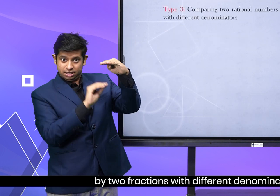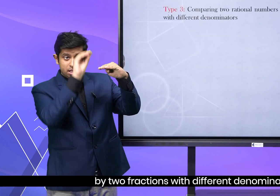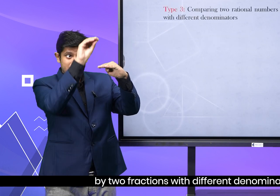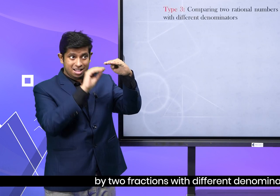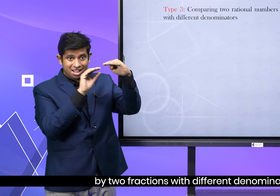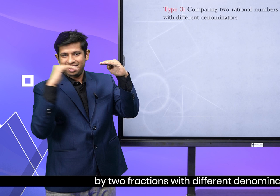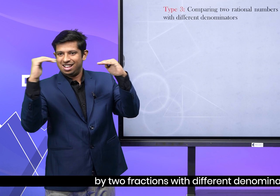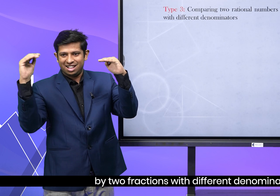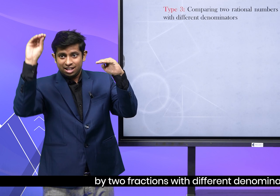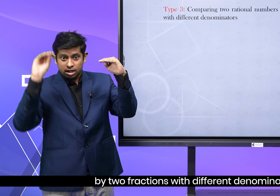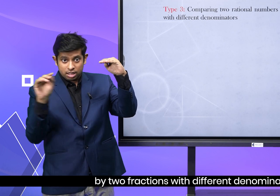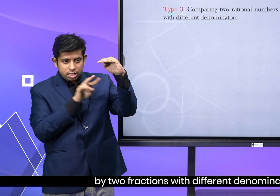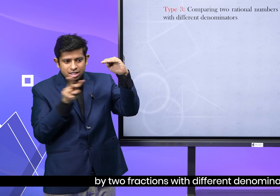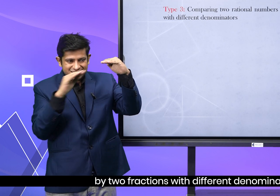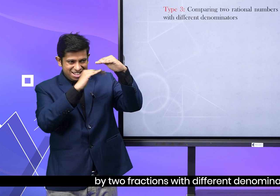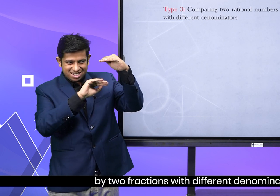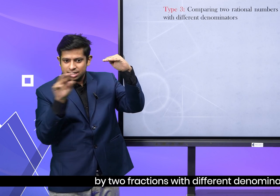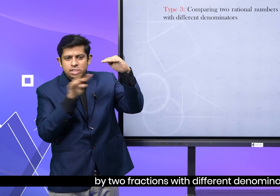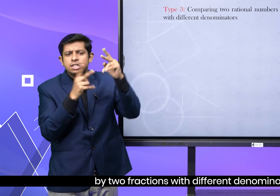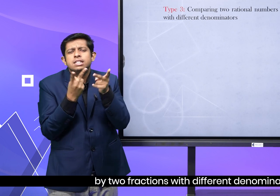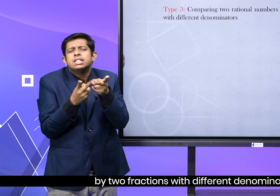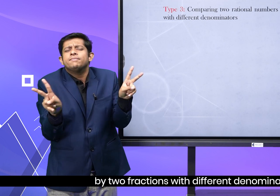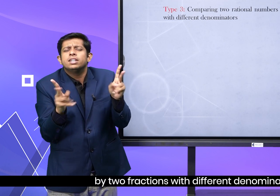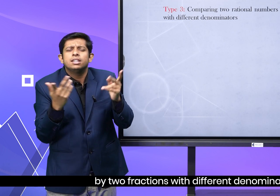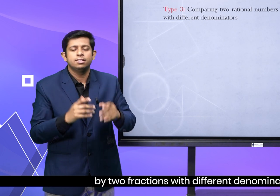two fractions with different denominators.